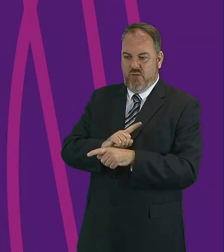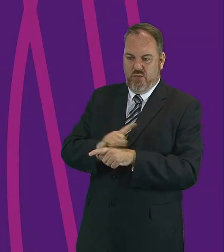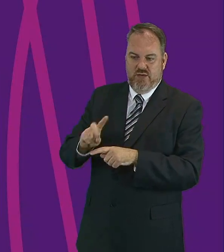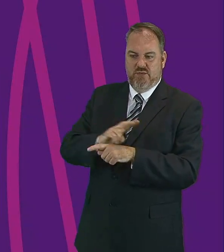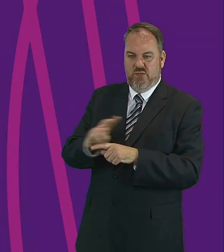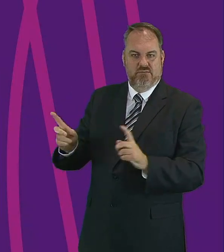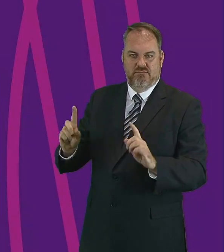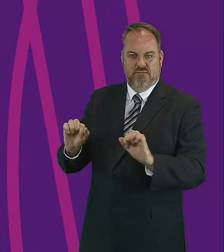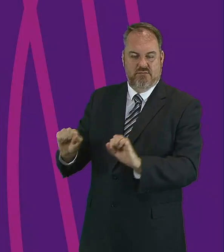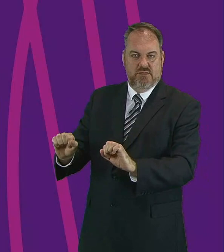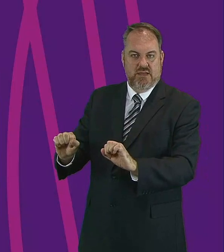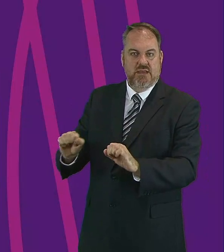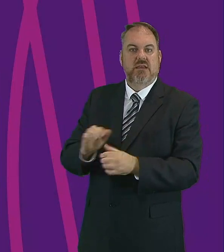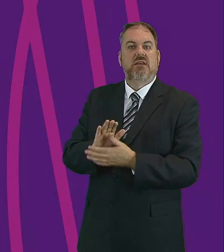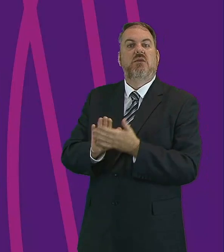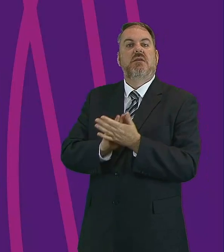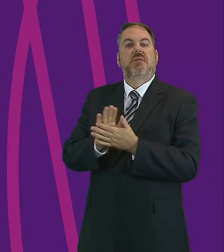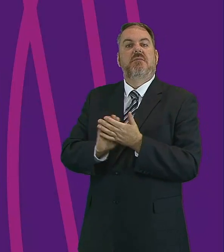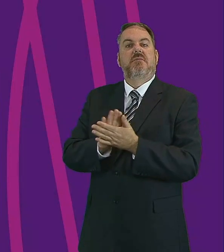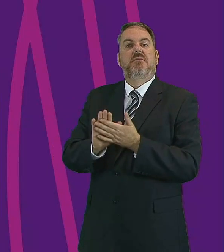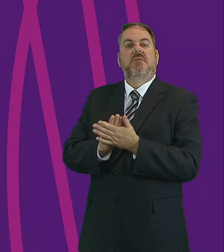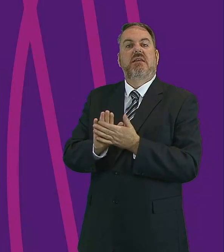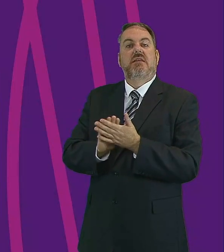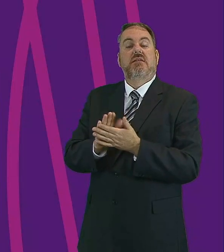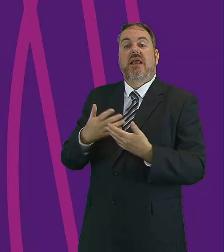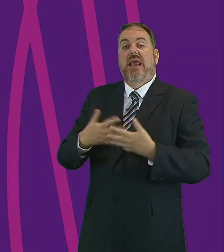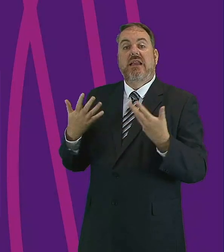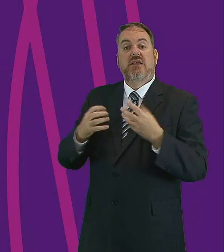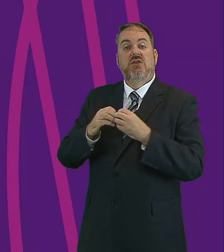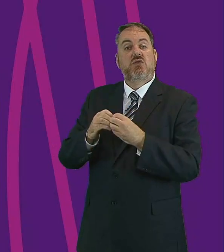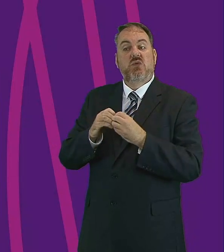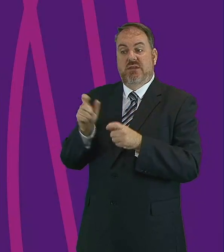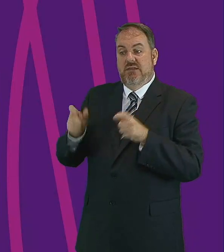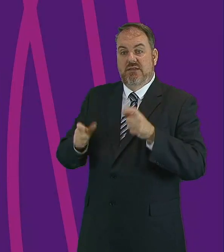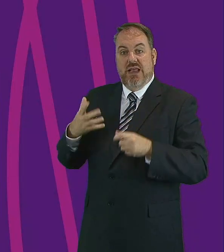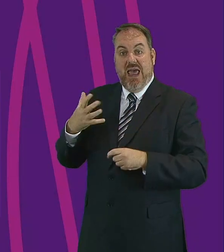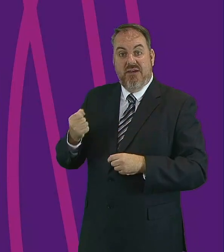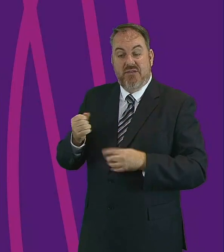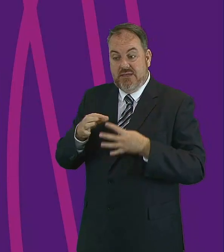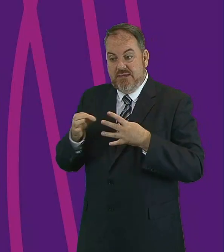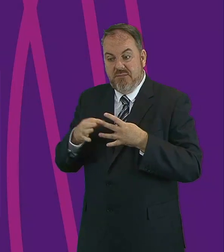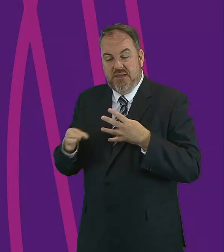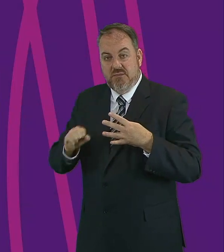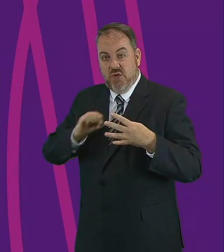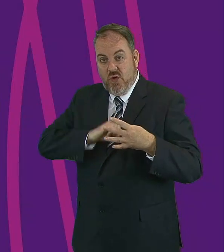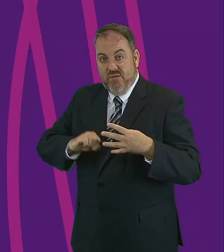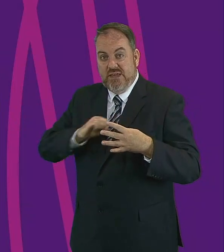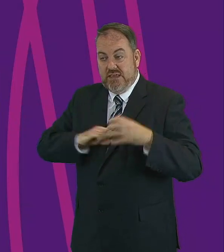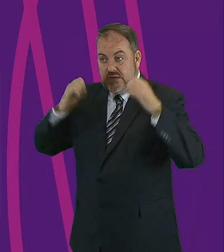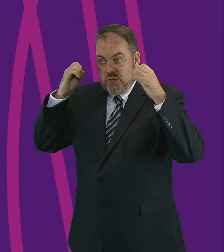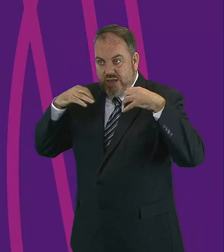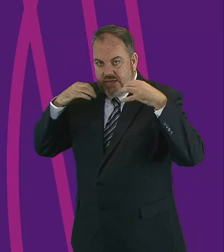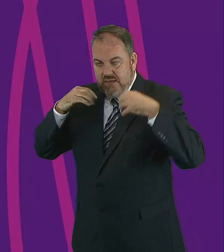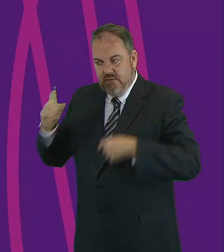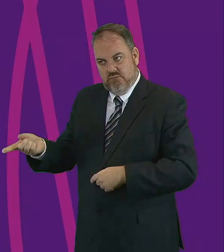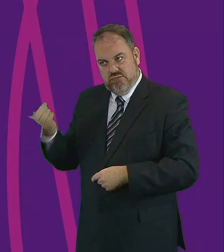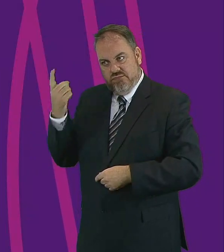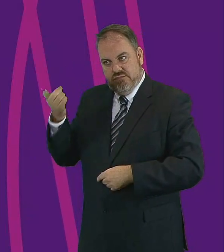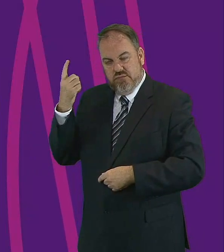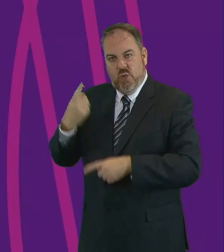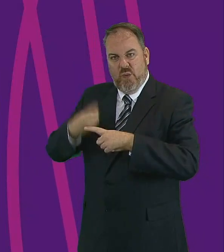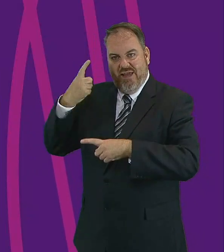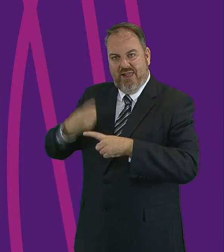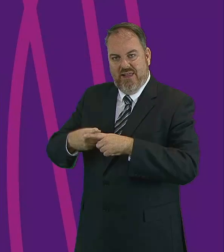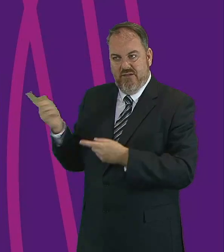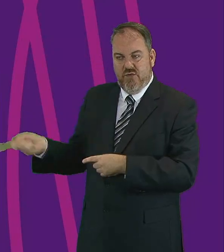that any student, like any member of the population, who has symptoms of COVID is going quickly for testing and has good access to testing.